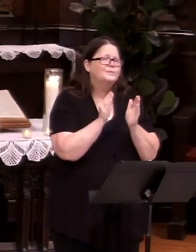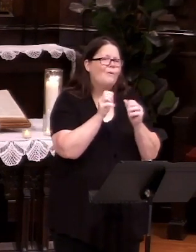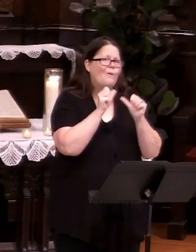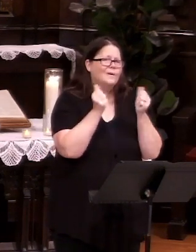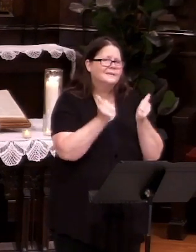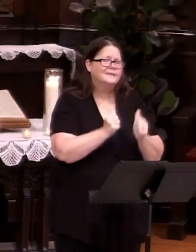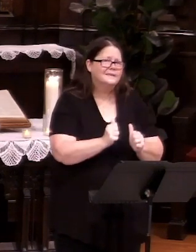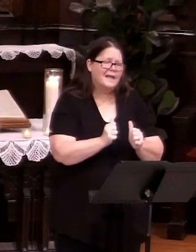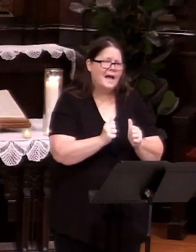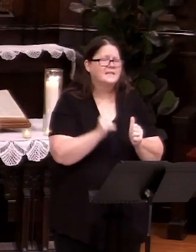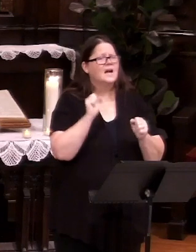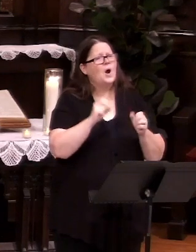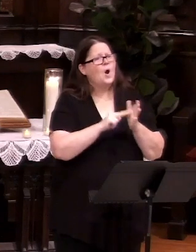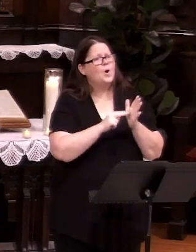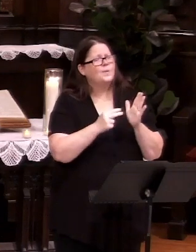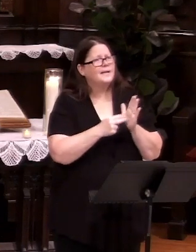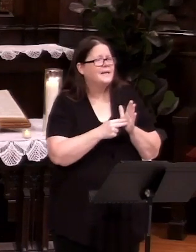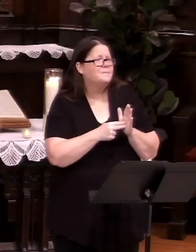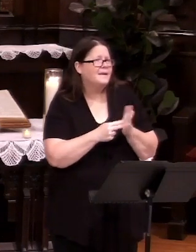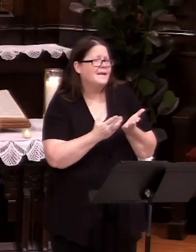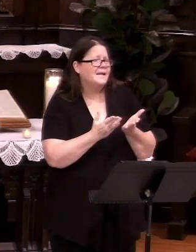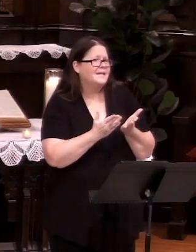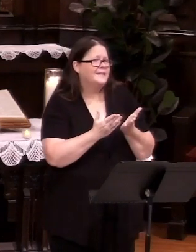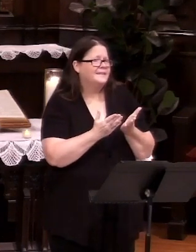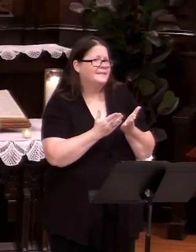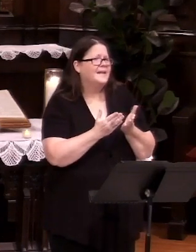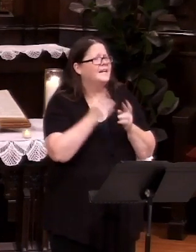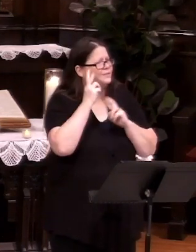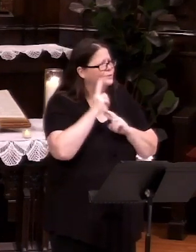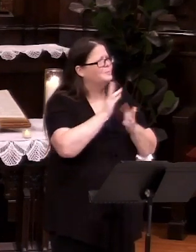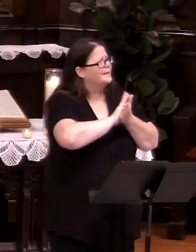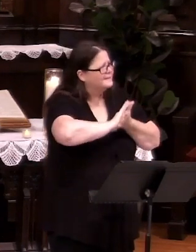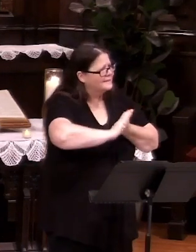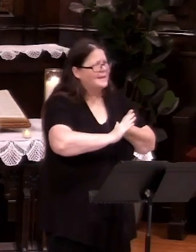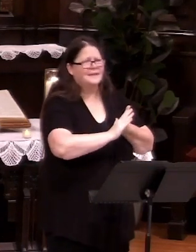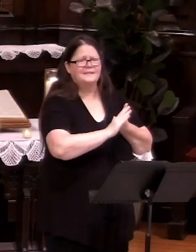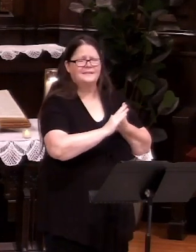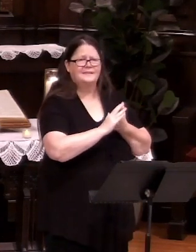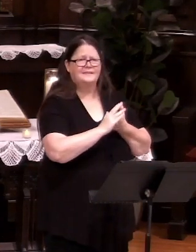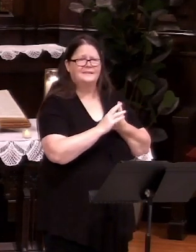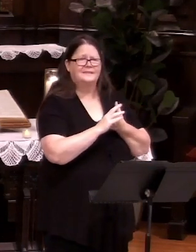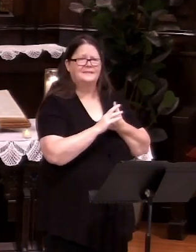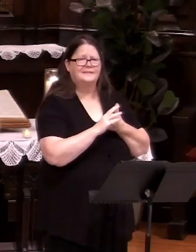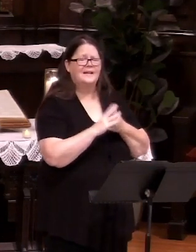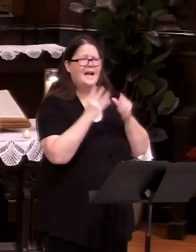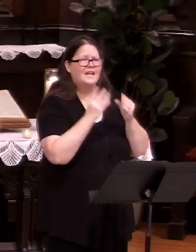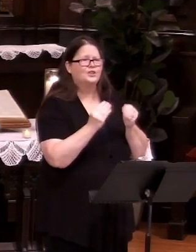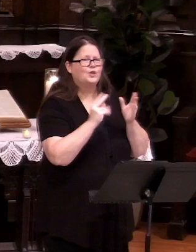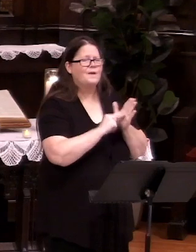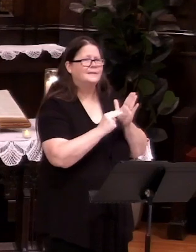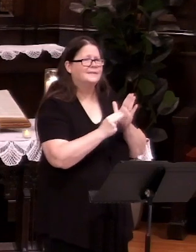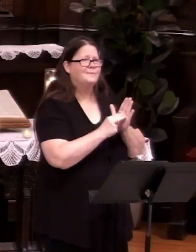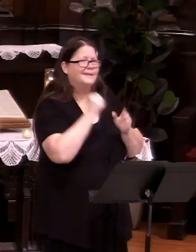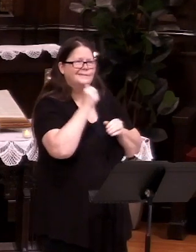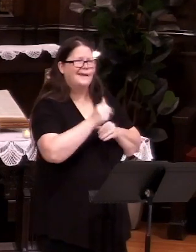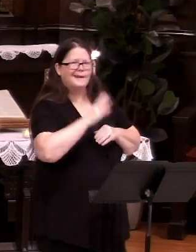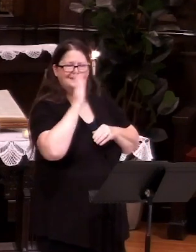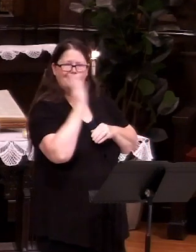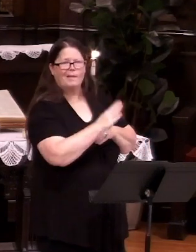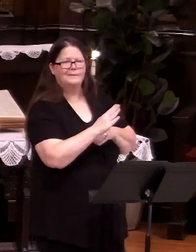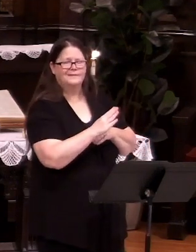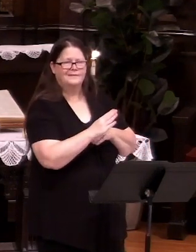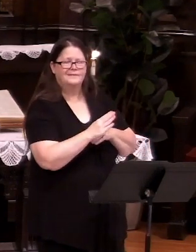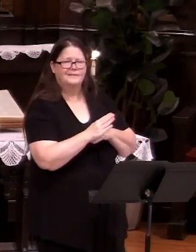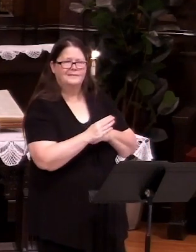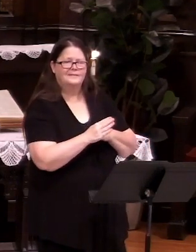of affection or soften, as I think this was the case, the meaning of the actual word or words